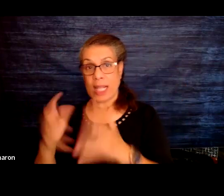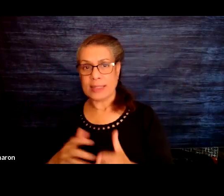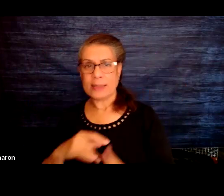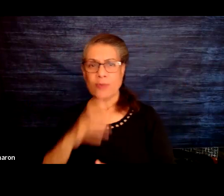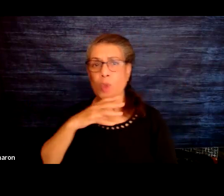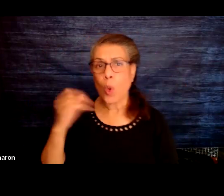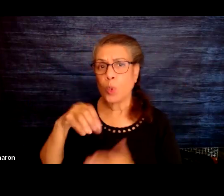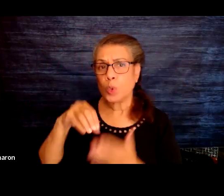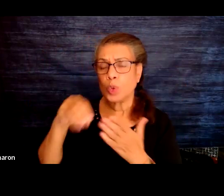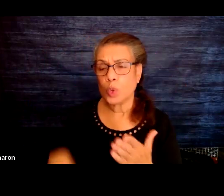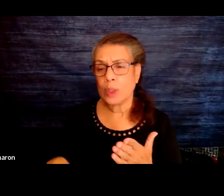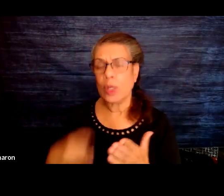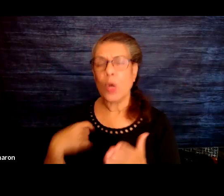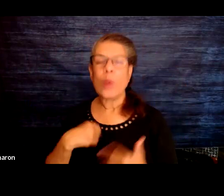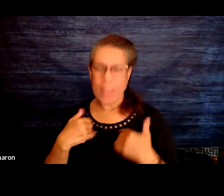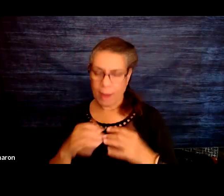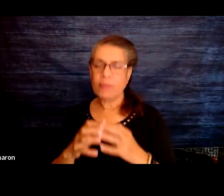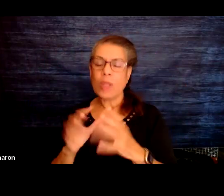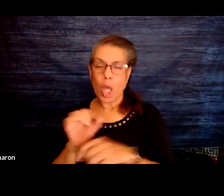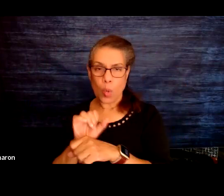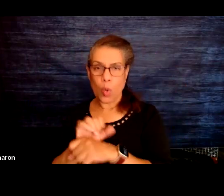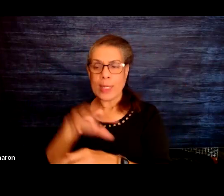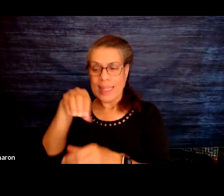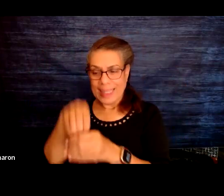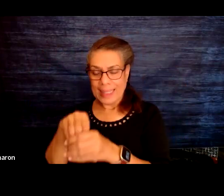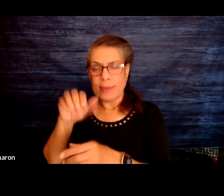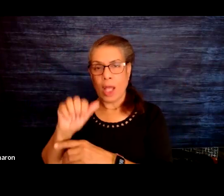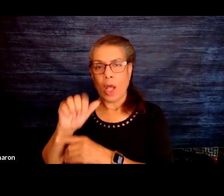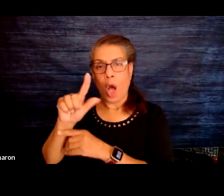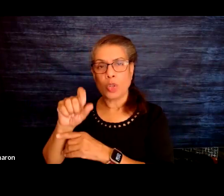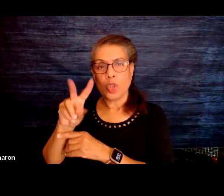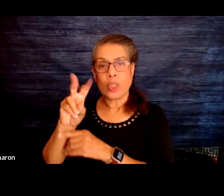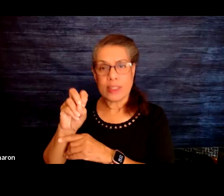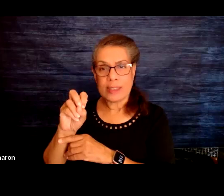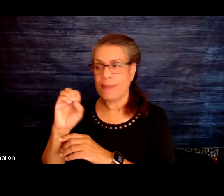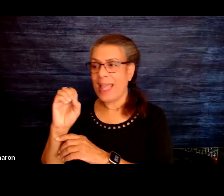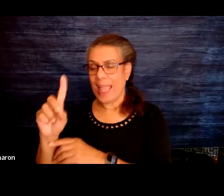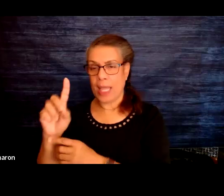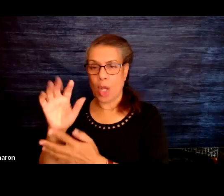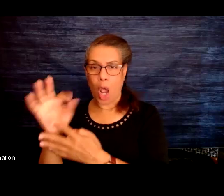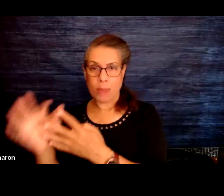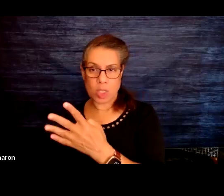some funding to do deep work within the alternative ed options, which is